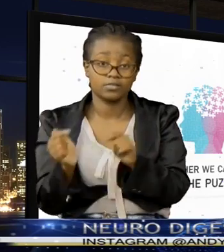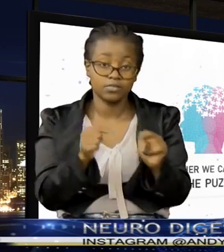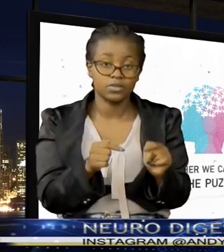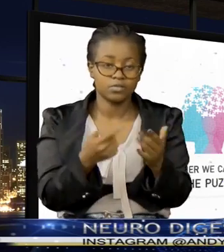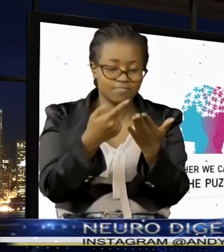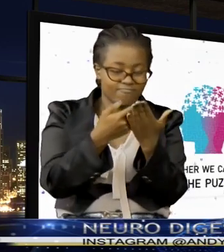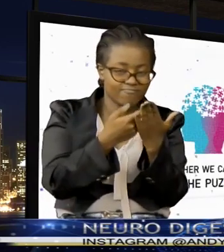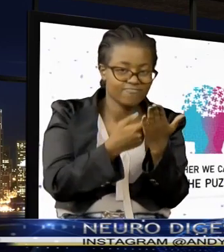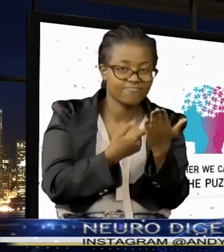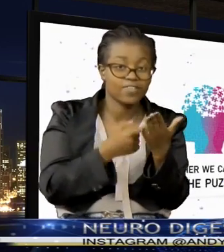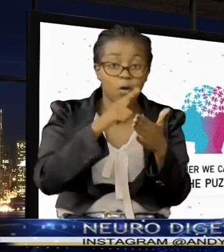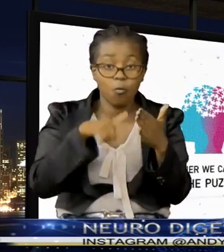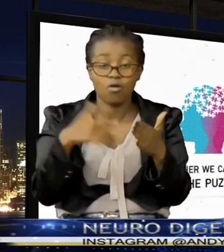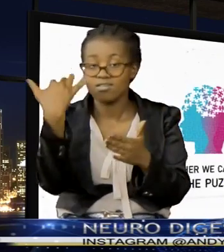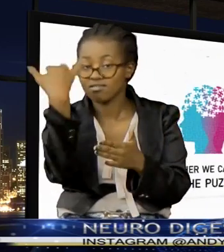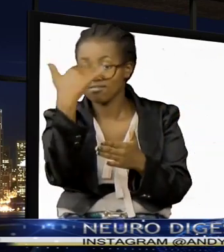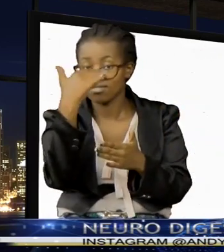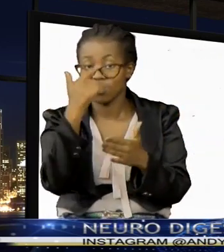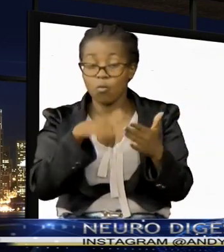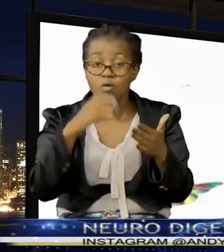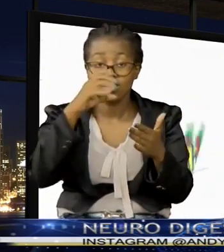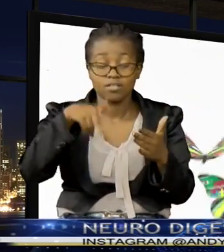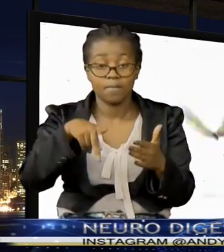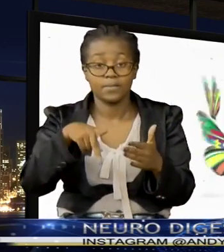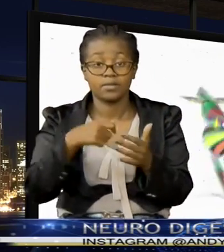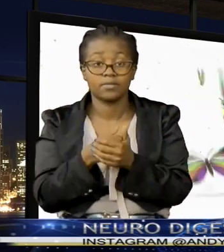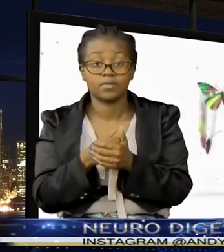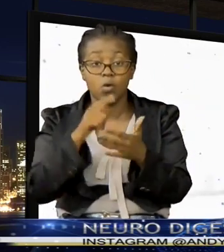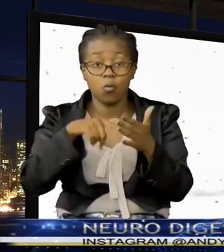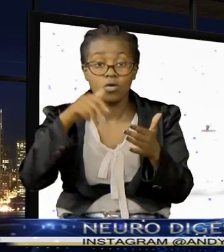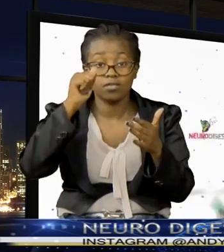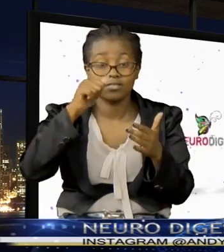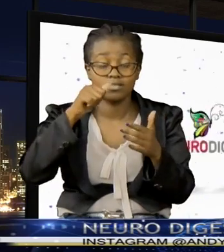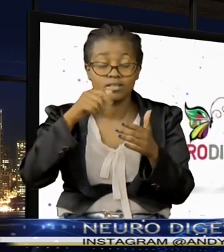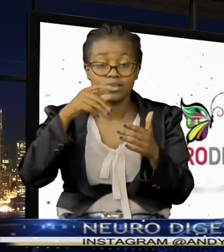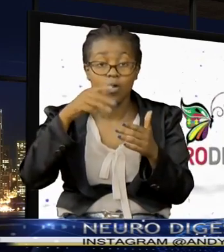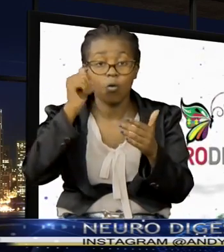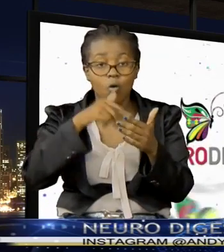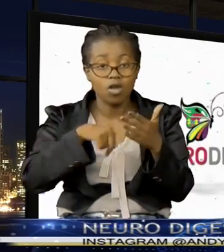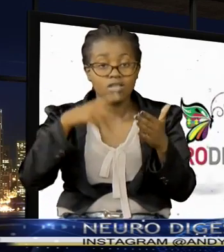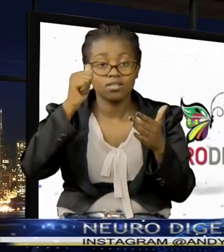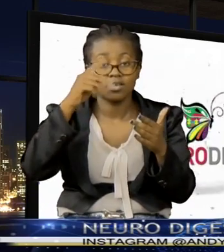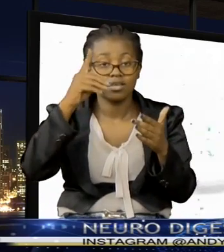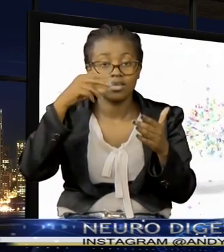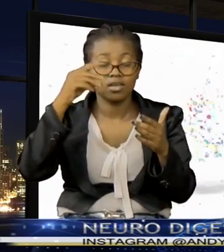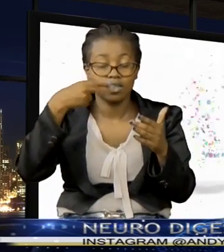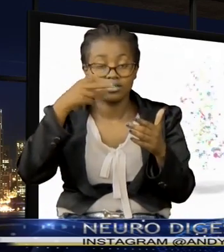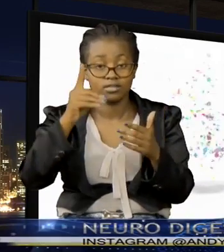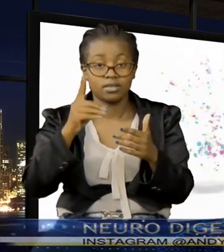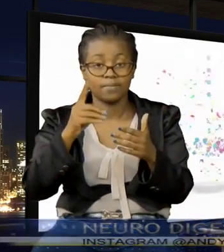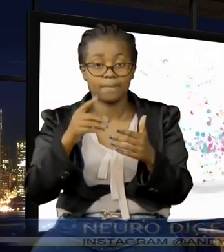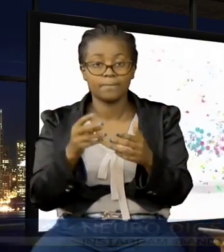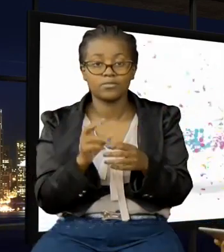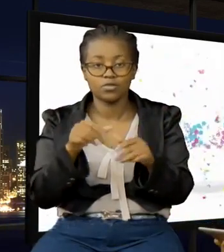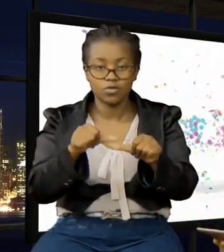the details of what is autism, what is cerebral palsy, what is Down syndrome, and what is ADHD in detail.